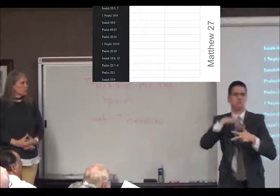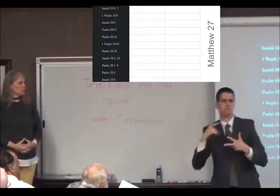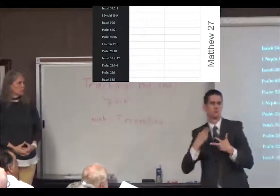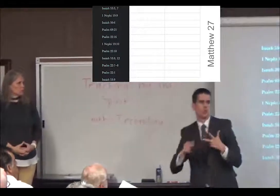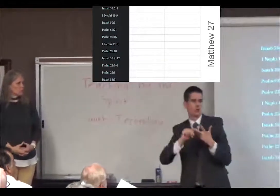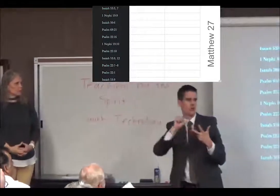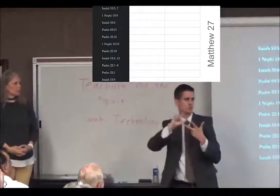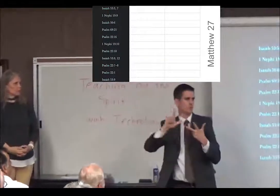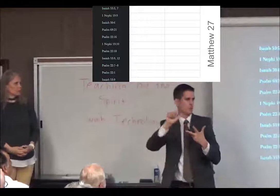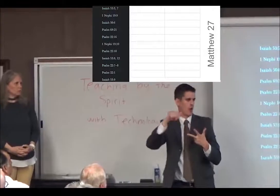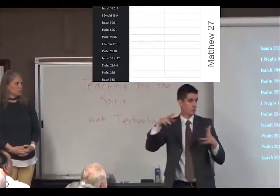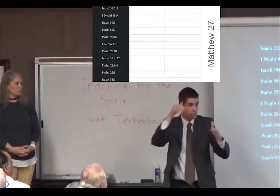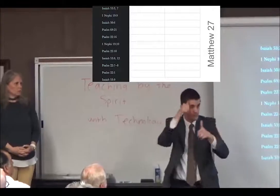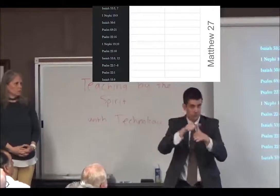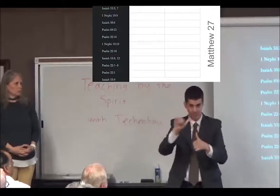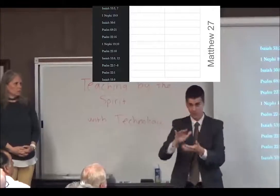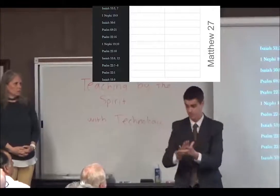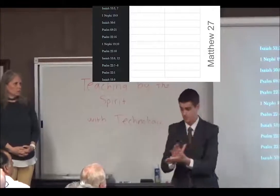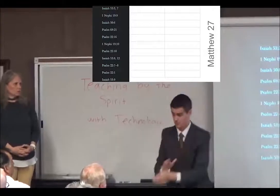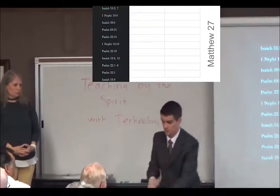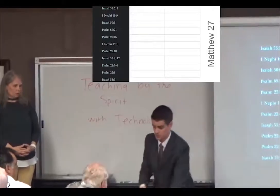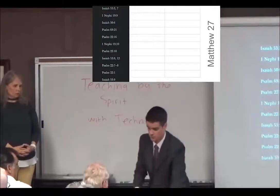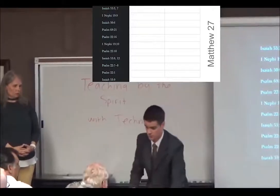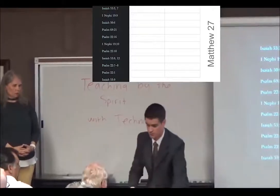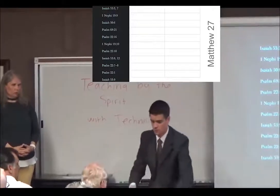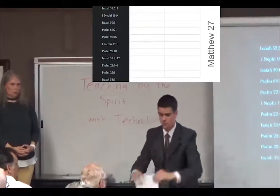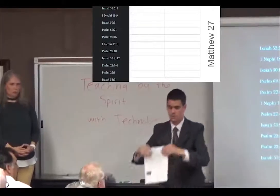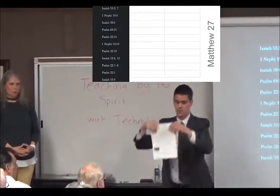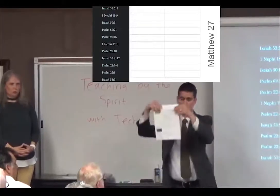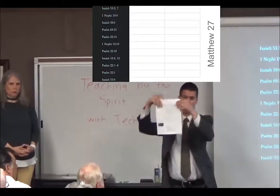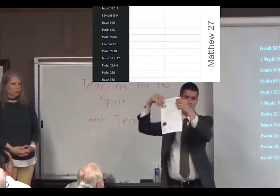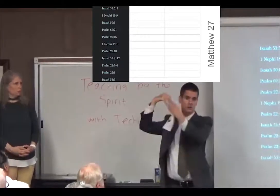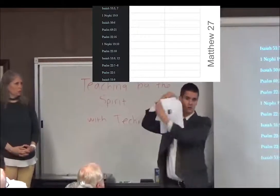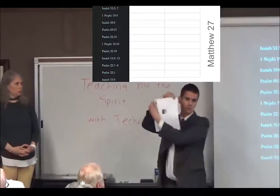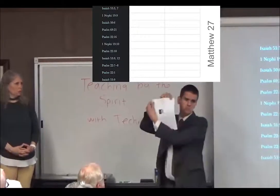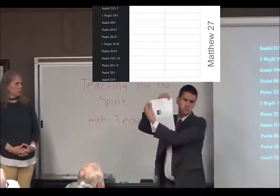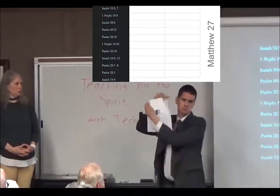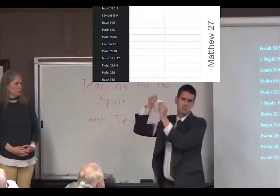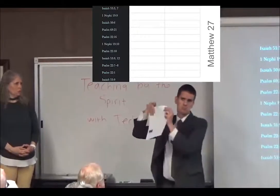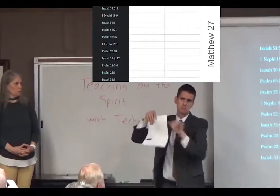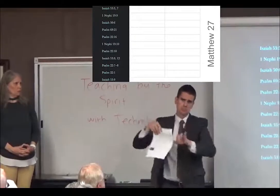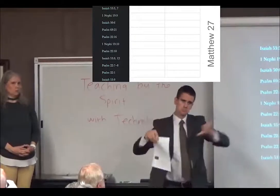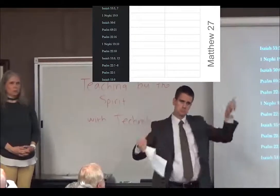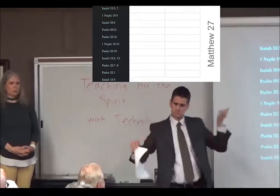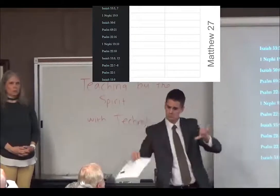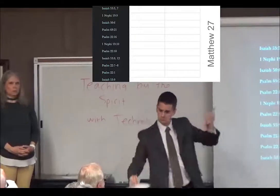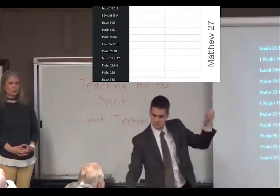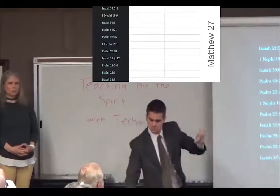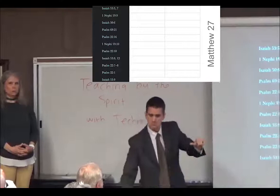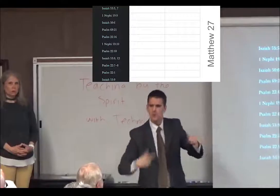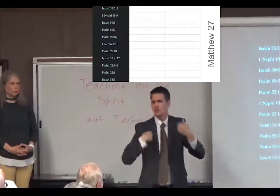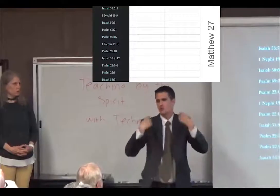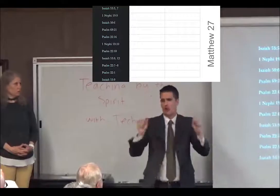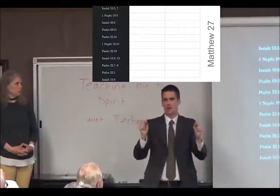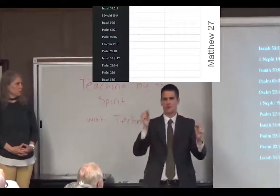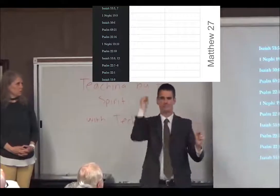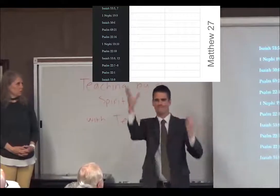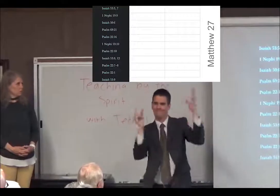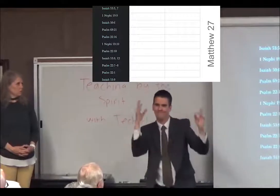I think I'm going to do a little bit longer with the video and then just quit on the Gospel Library app. On the handout, it's the same. It has all the